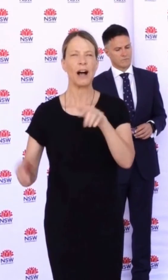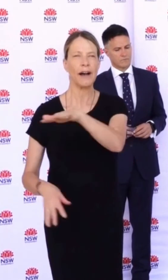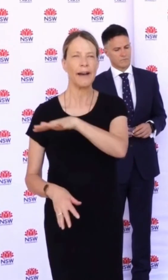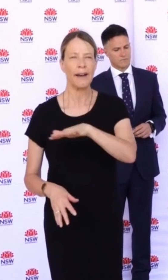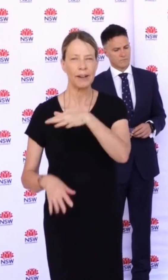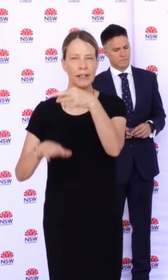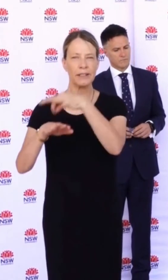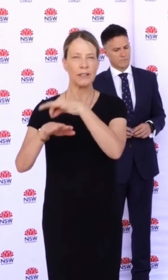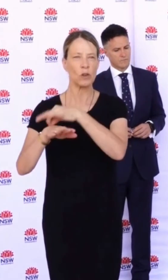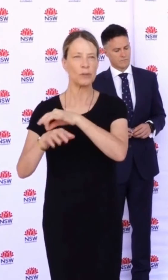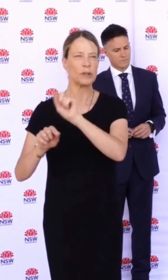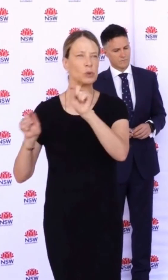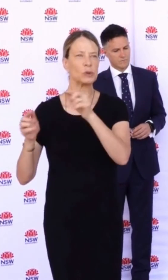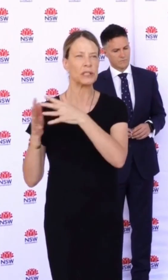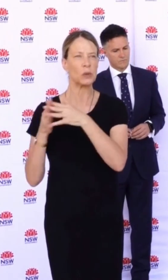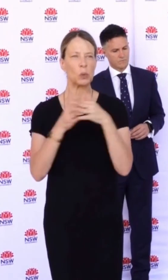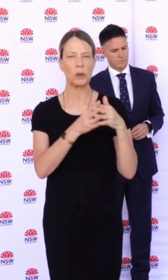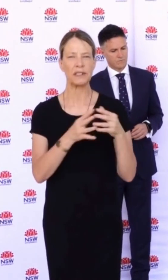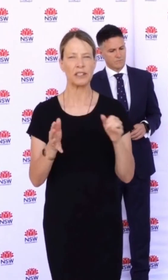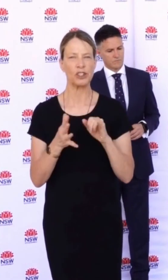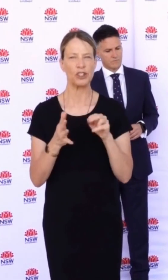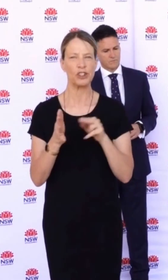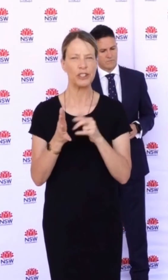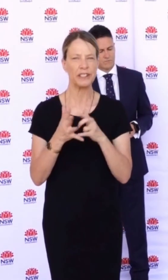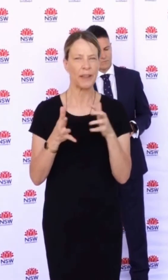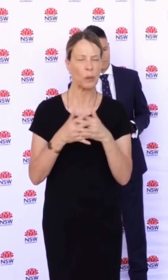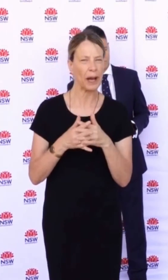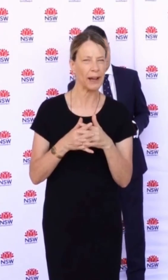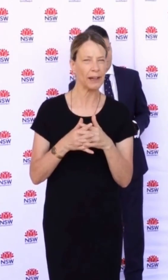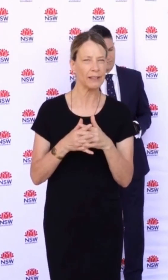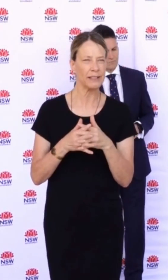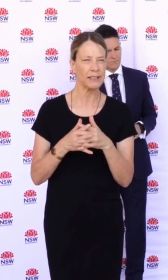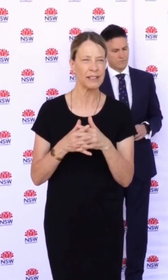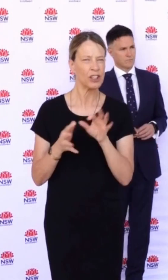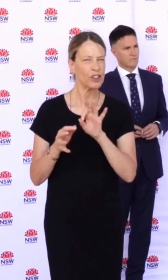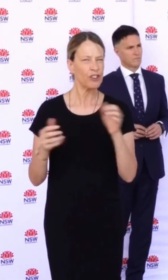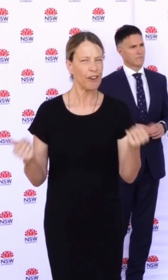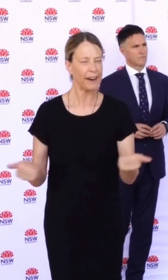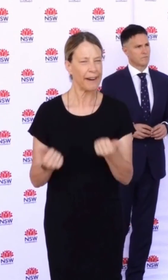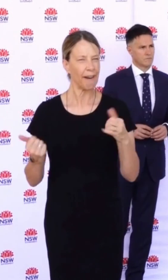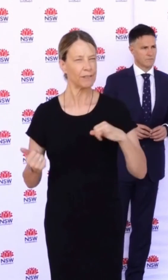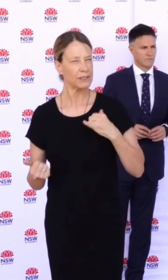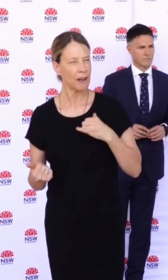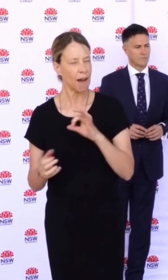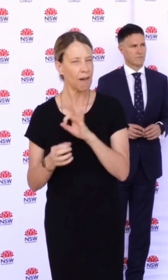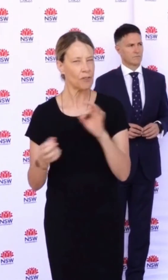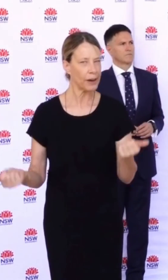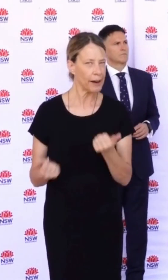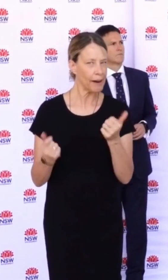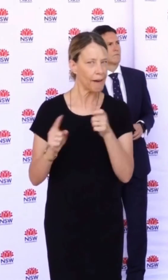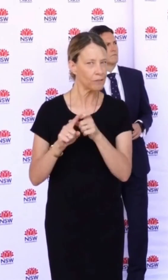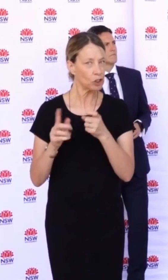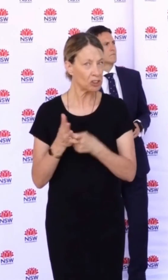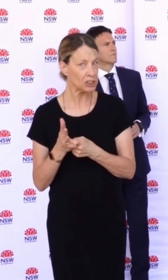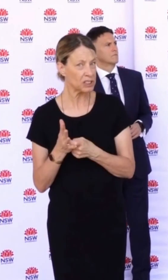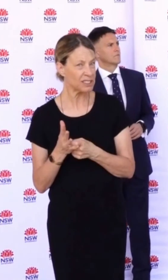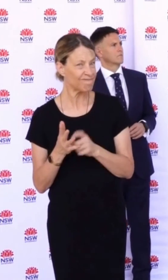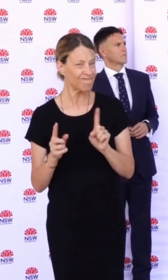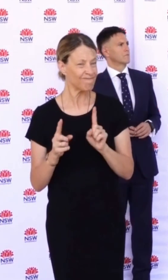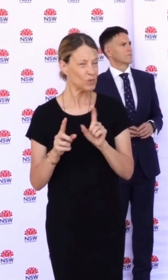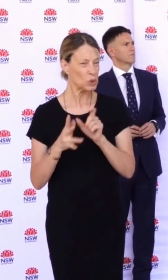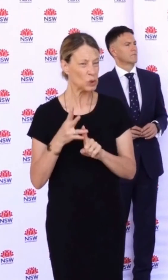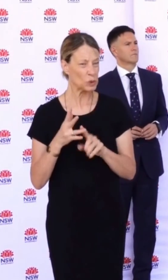staff to have another look at that specifically for the Illawarra residents, but at this point it would be wise just to allow the public health team to do